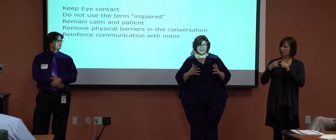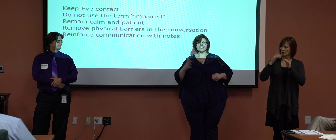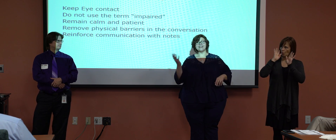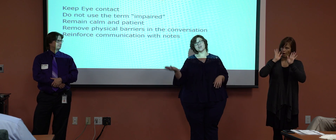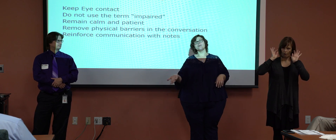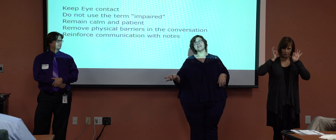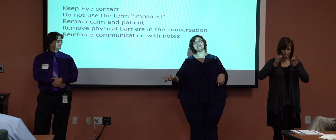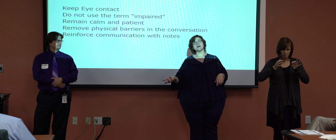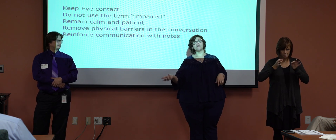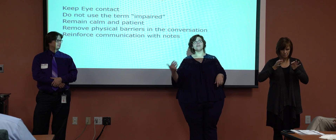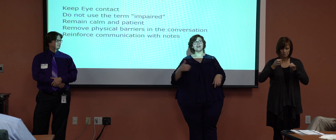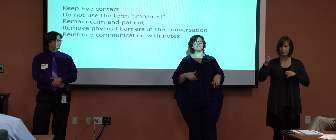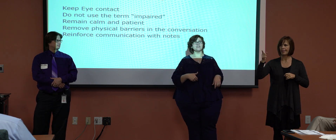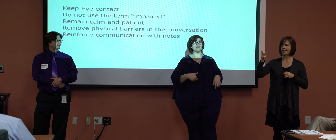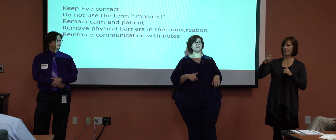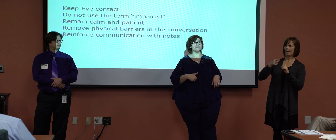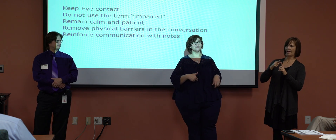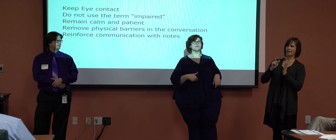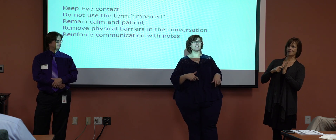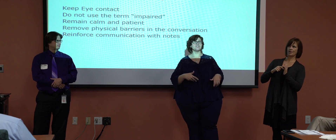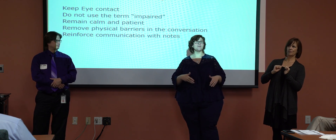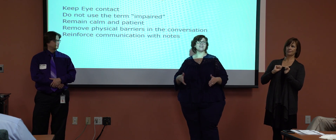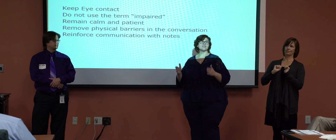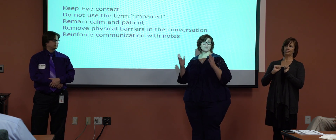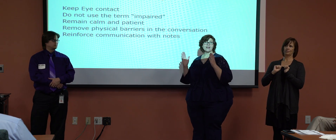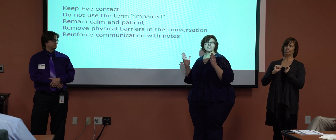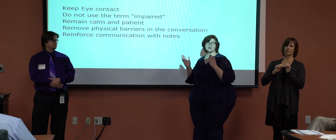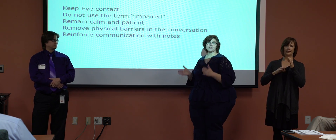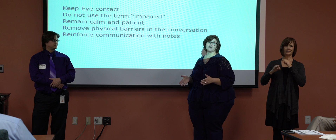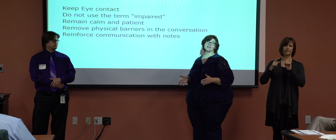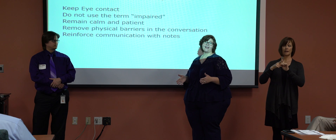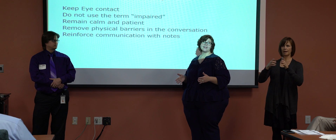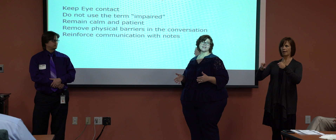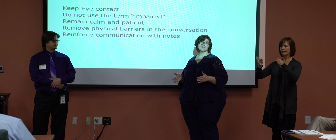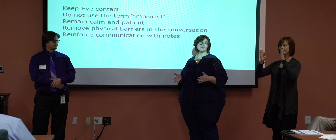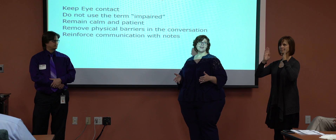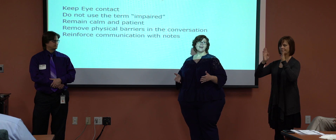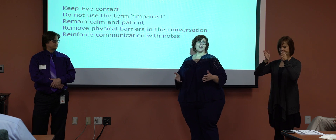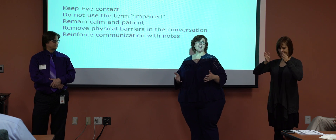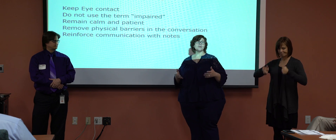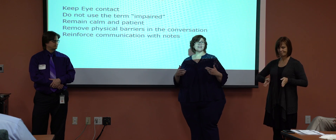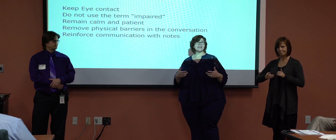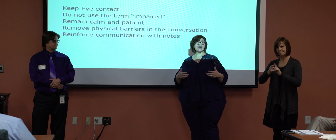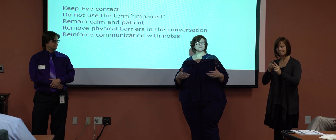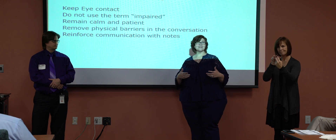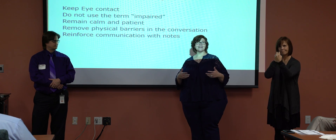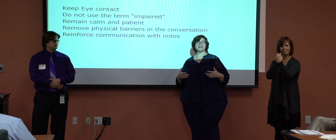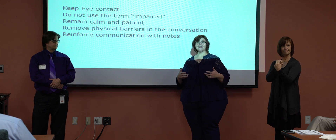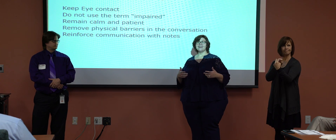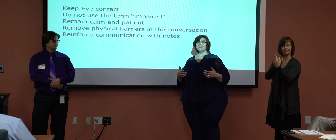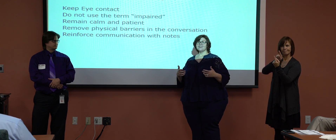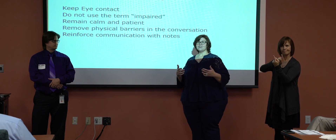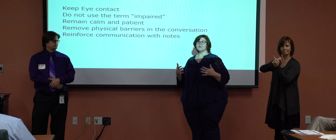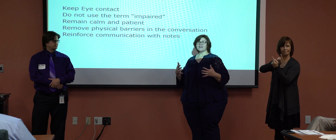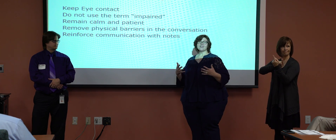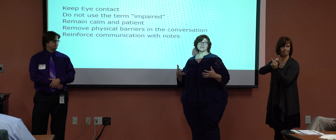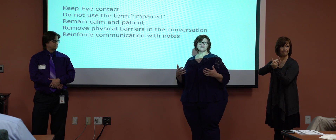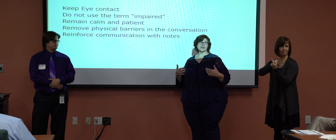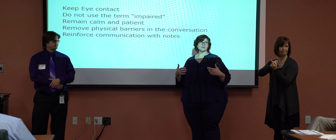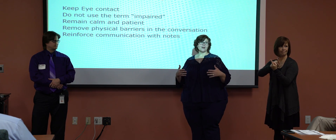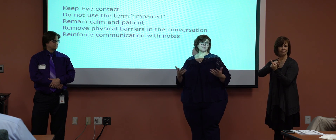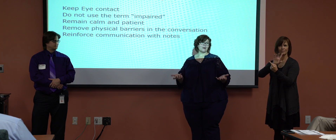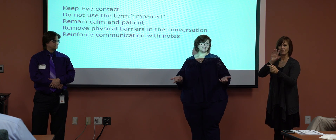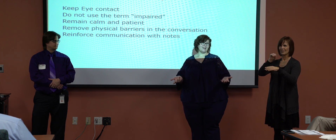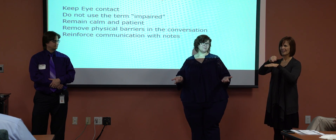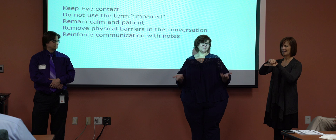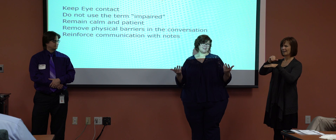visually, they're picking up on those cues versus being squared up with your client. In counseling, you may have learned a